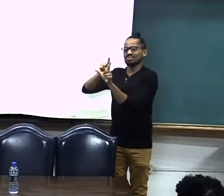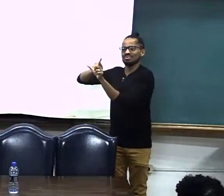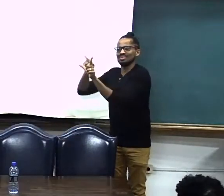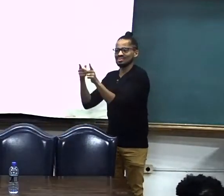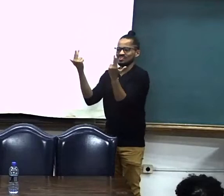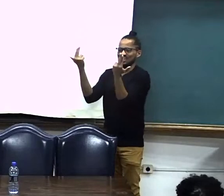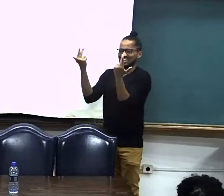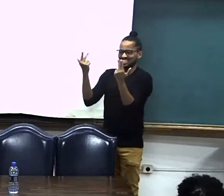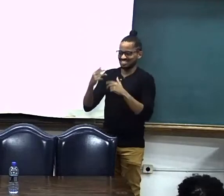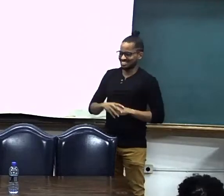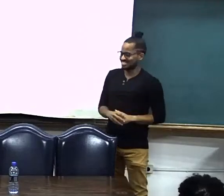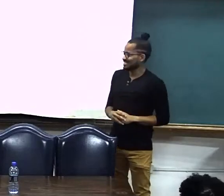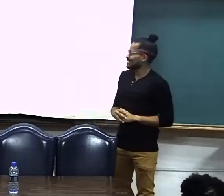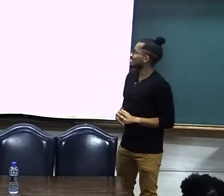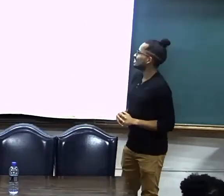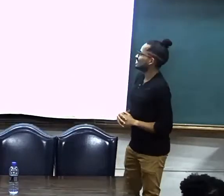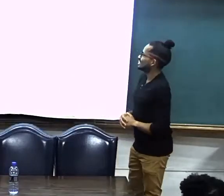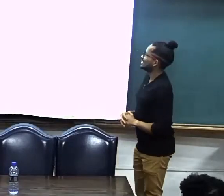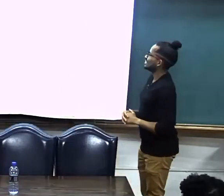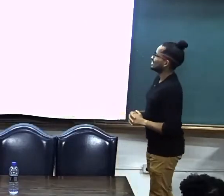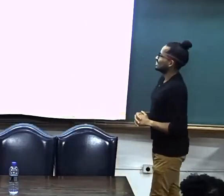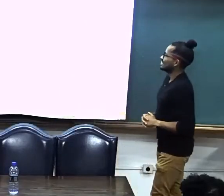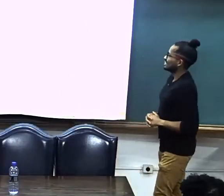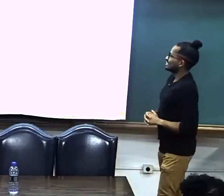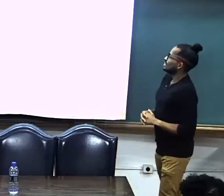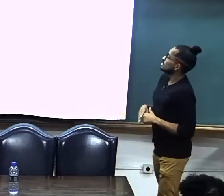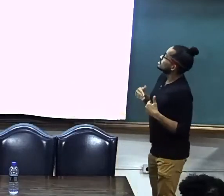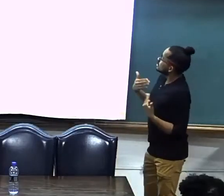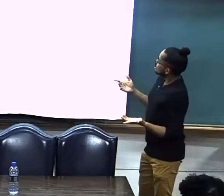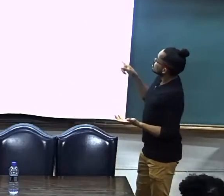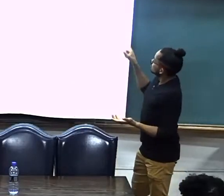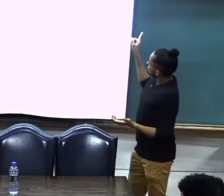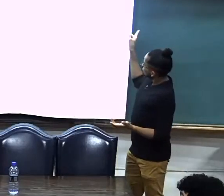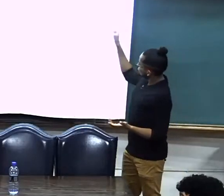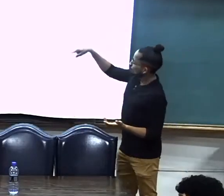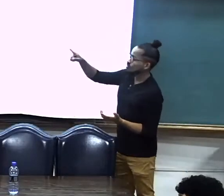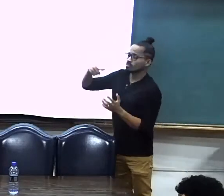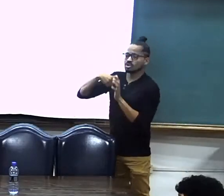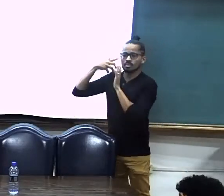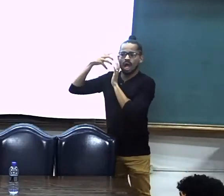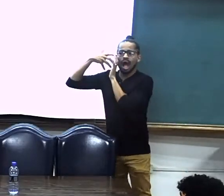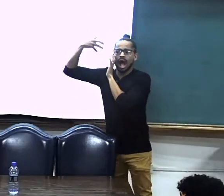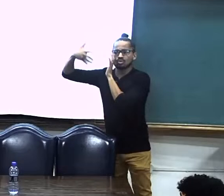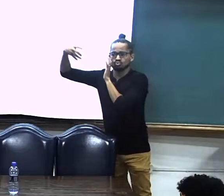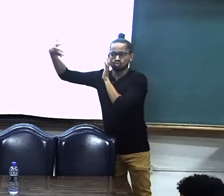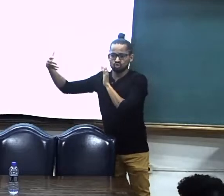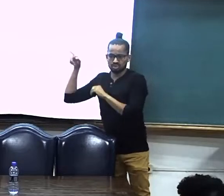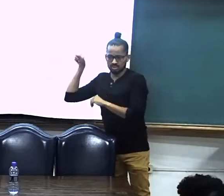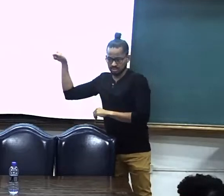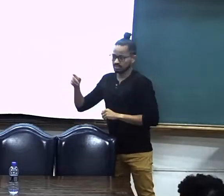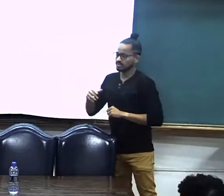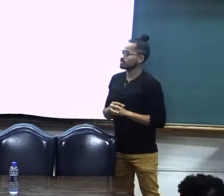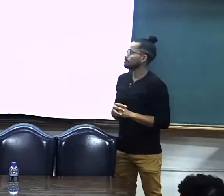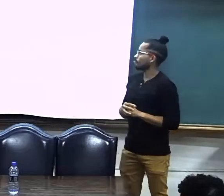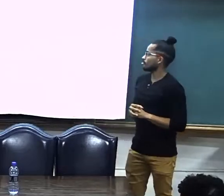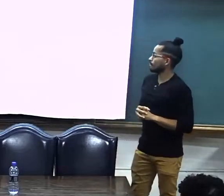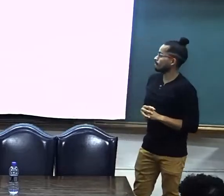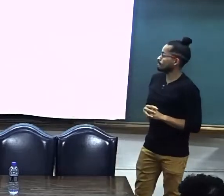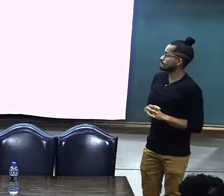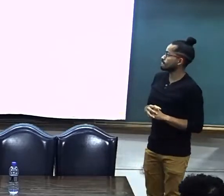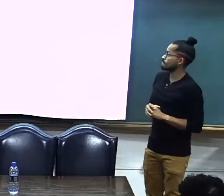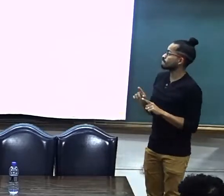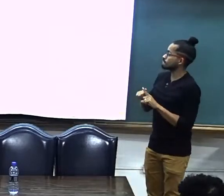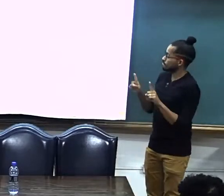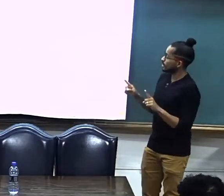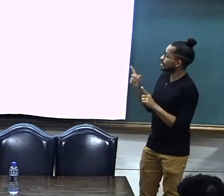Pam said. And here we can look at the acoustics, but it's not easy to, and so we see